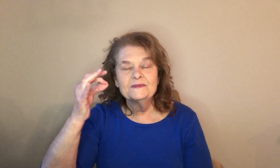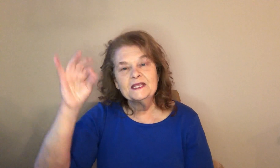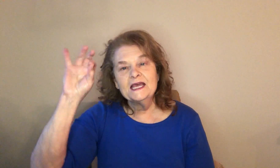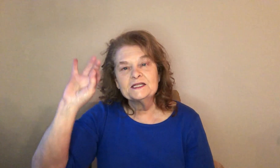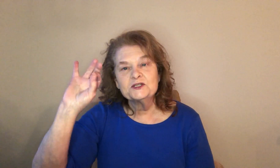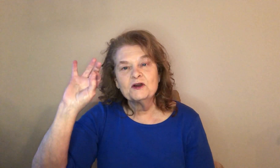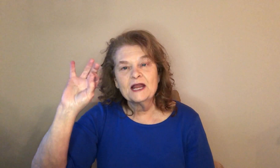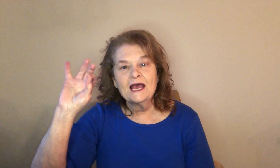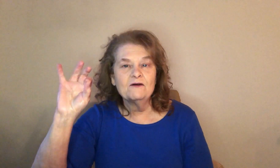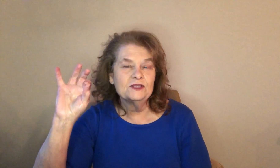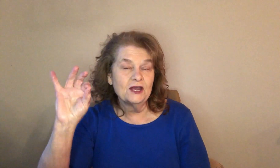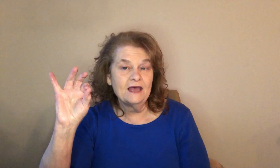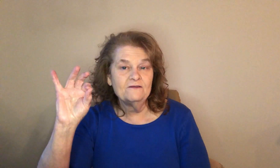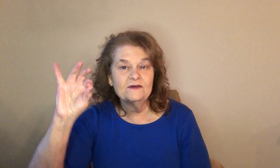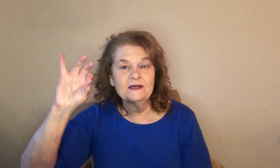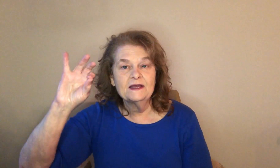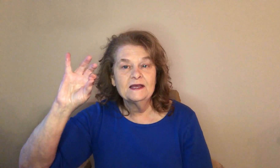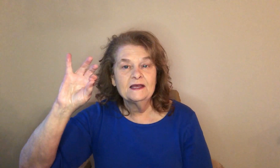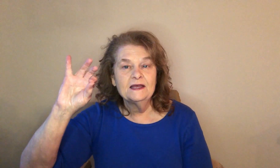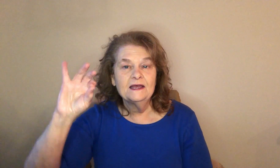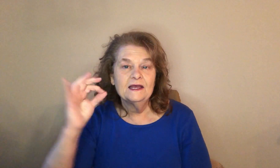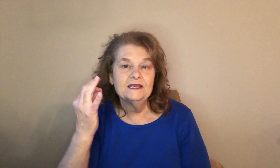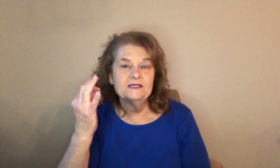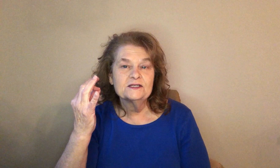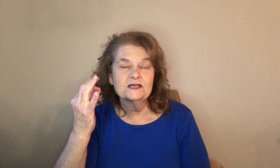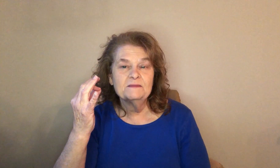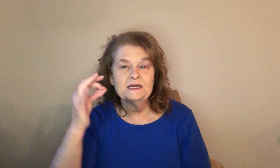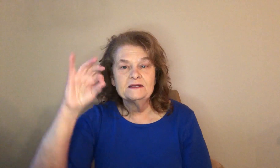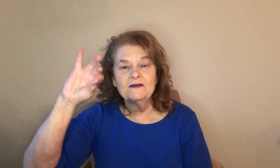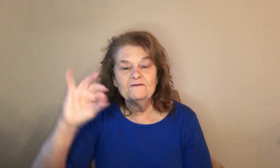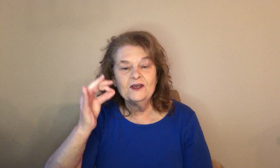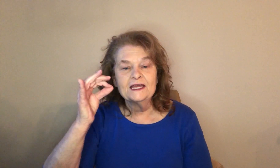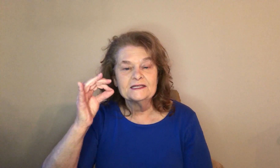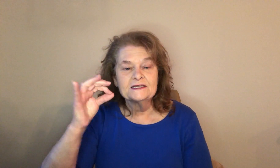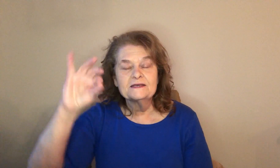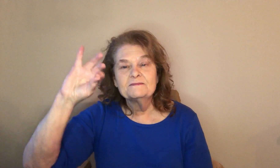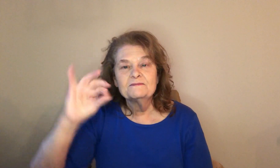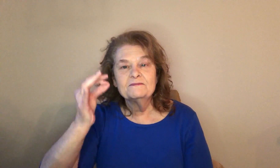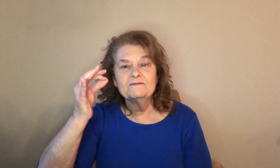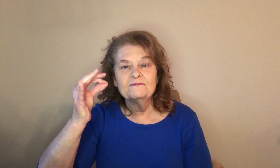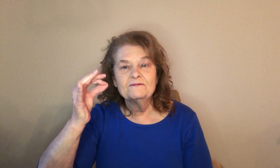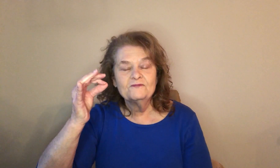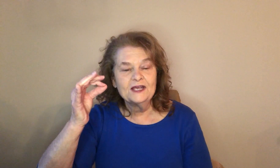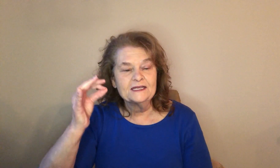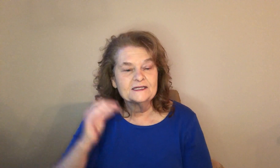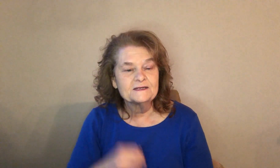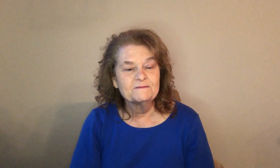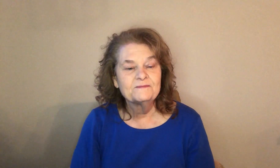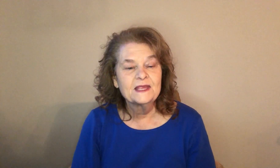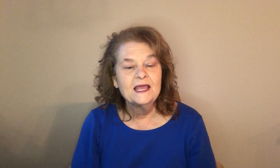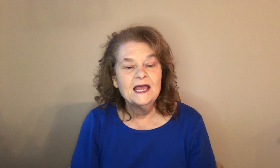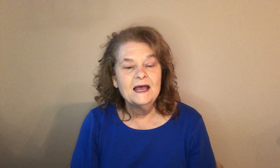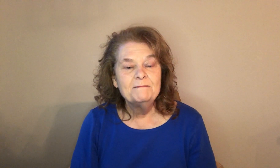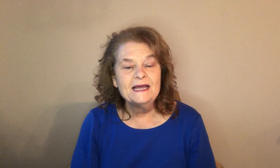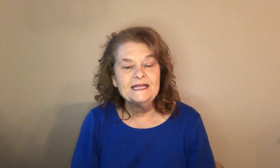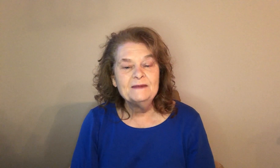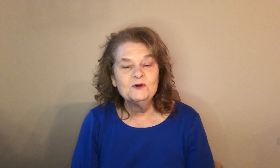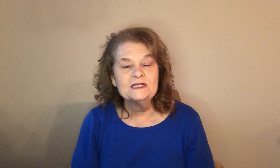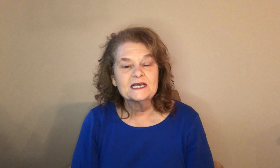Kind of start out with the F and then just come in. France. France. My neighbor is a